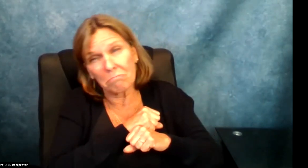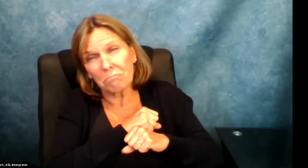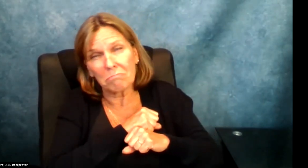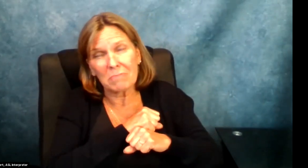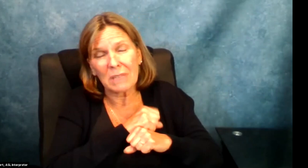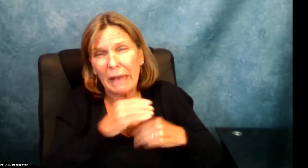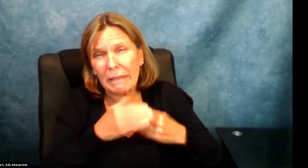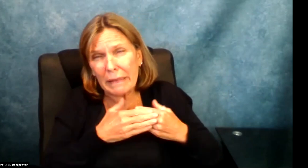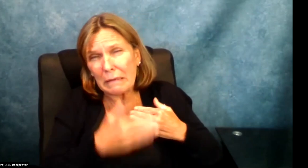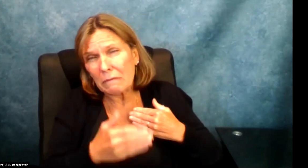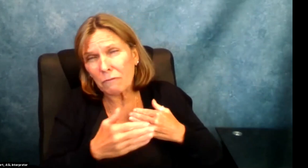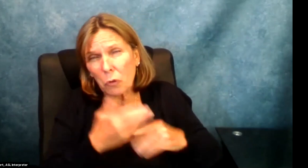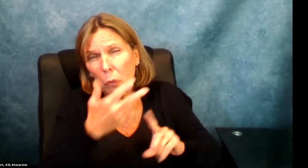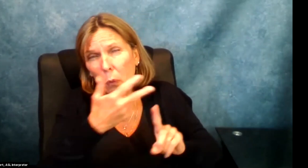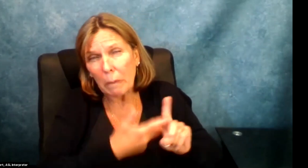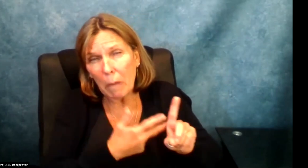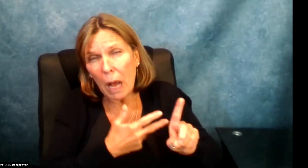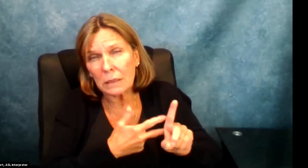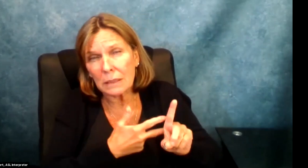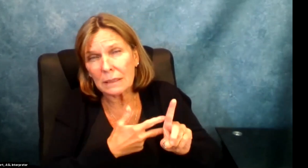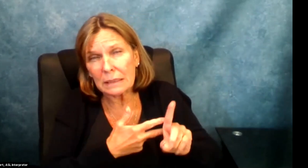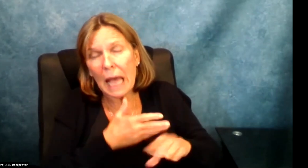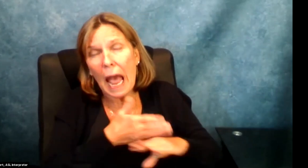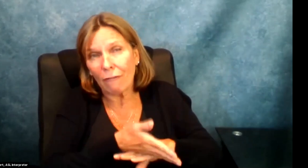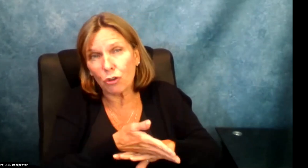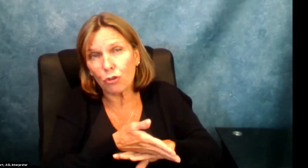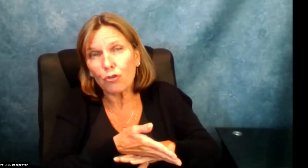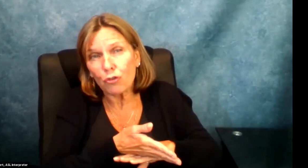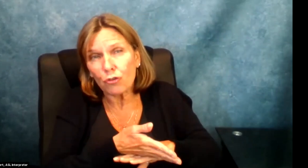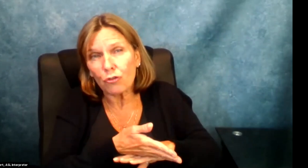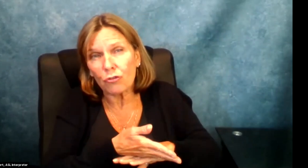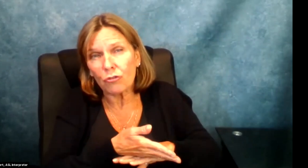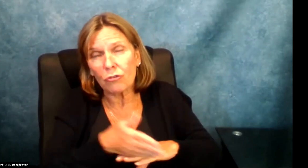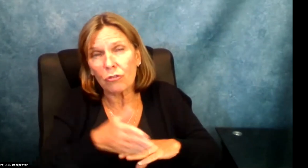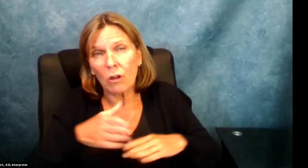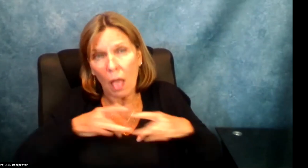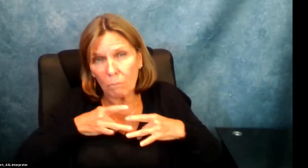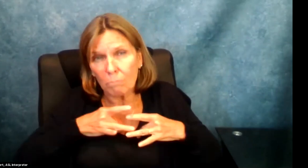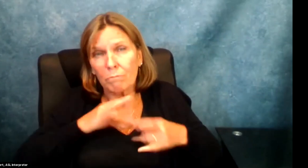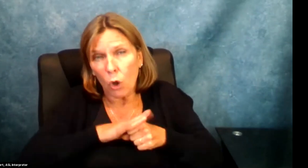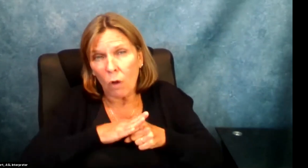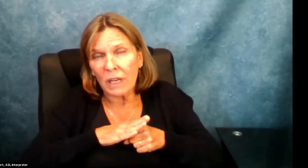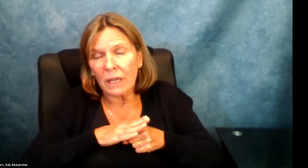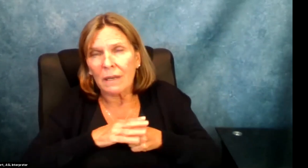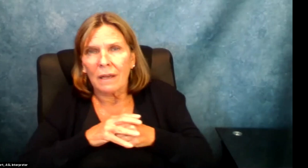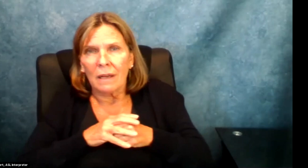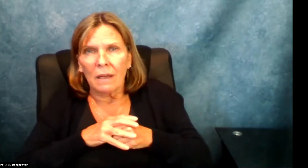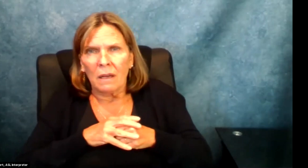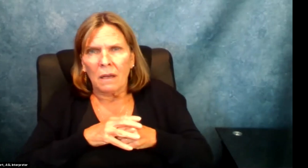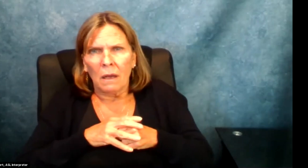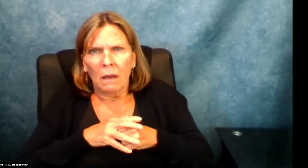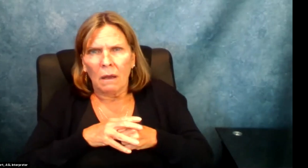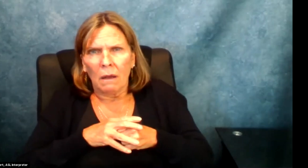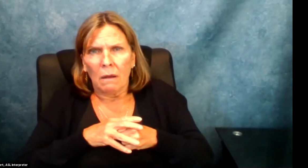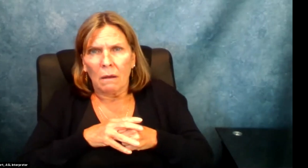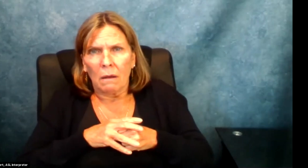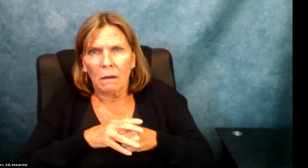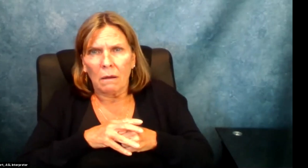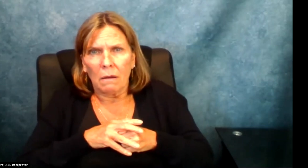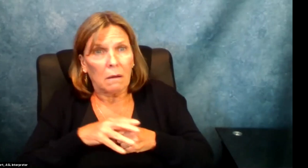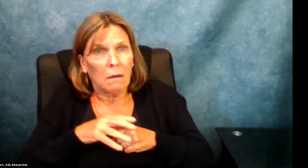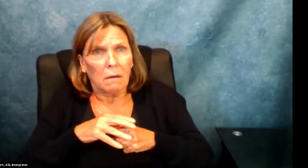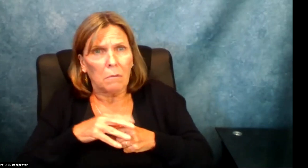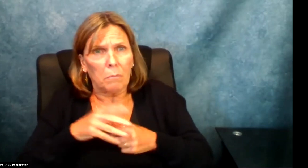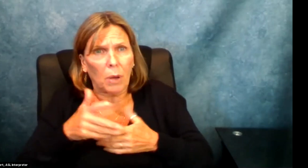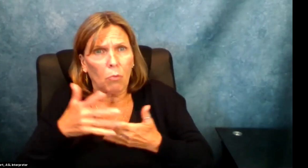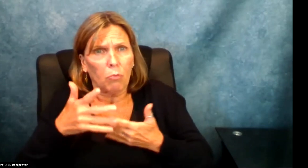3 months or so, and you're considered to be protected during that period of time. But it does not seem like it's a bad idea to get vaccinated